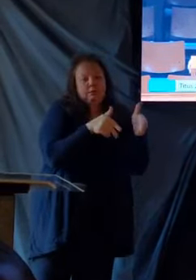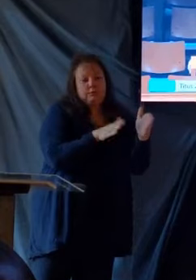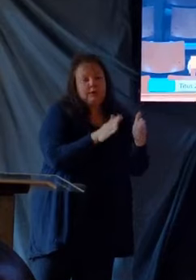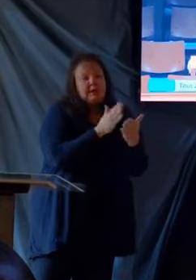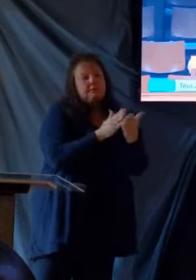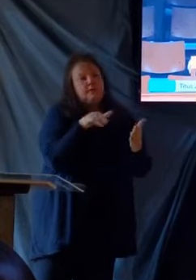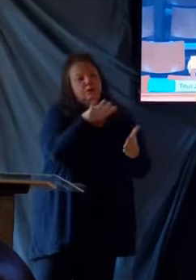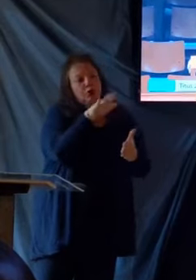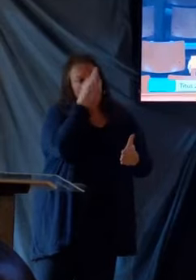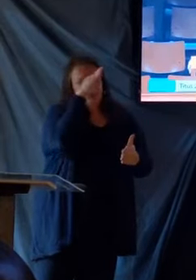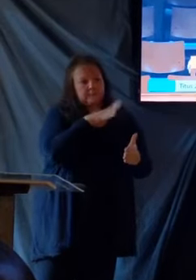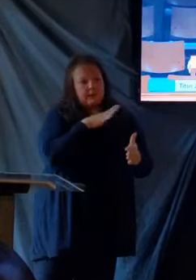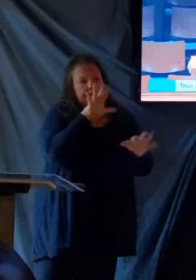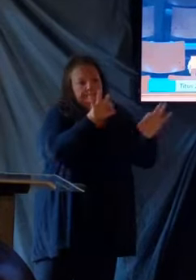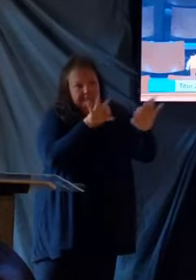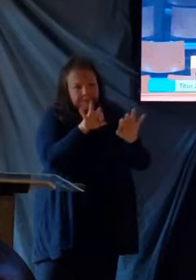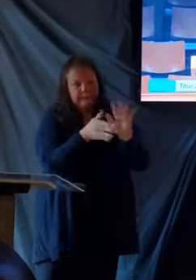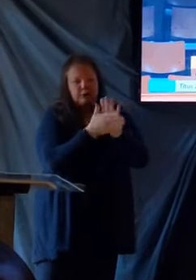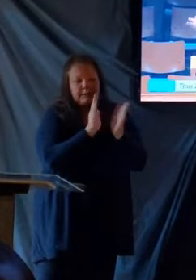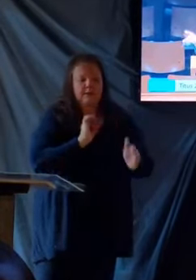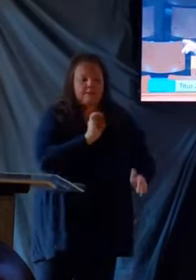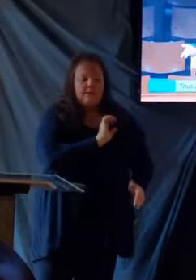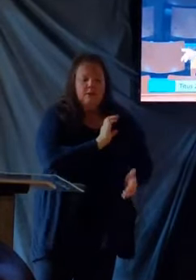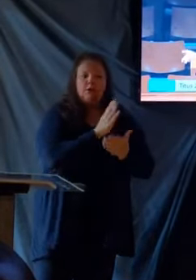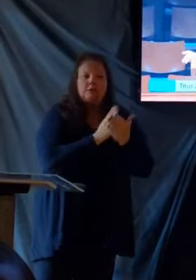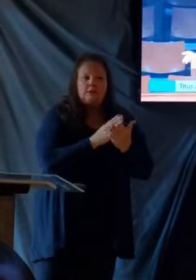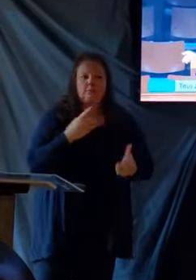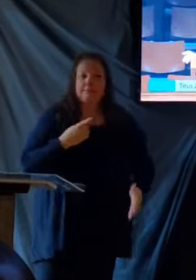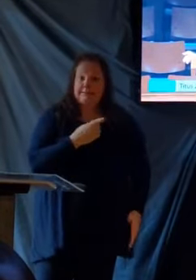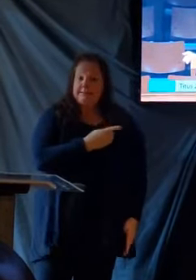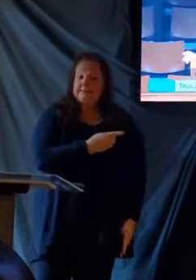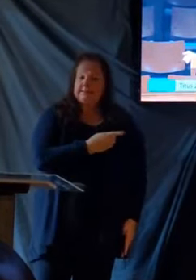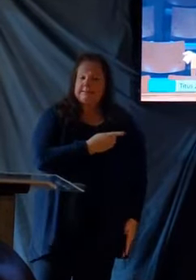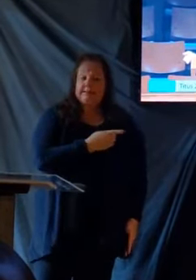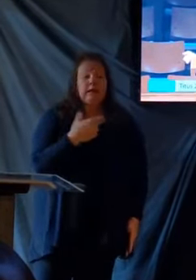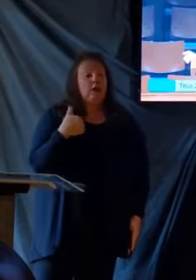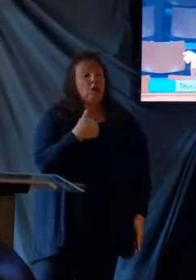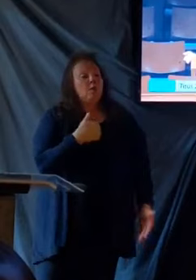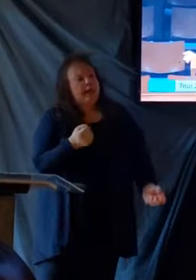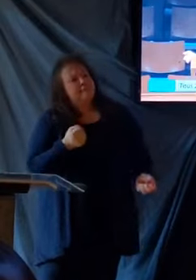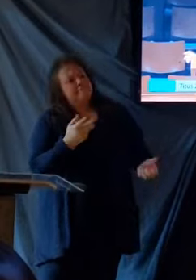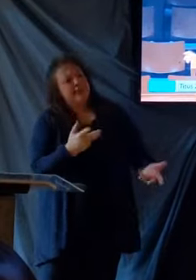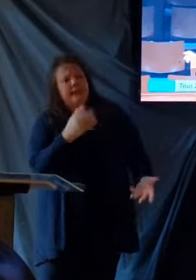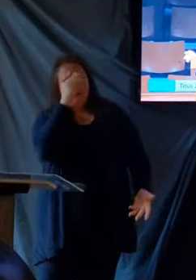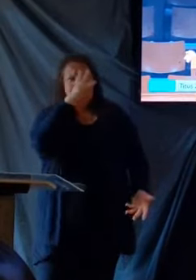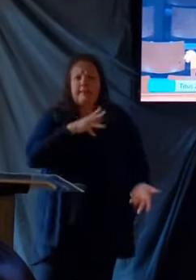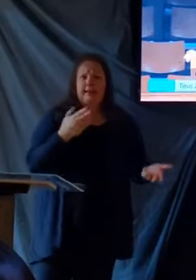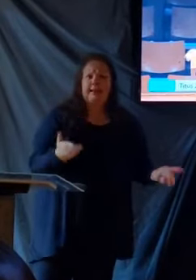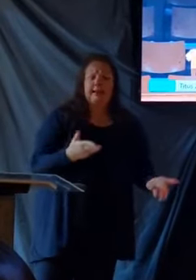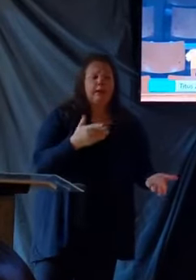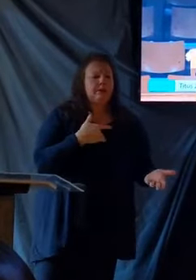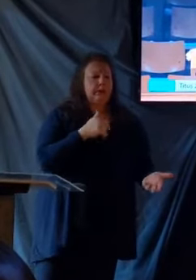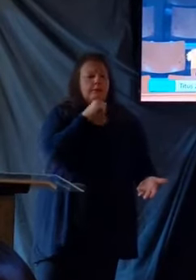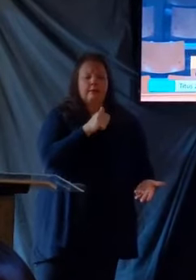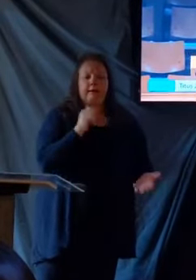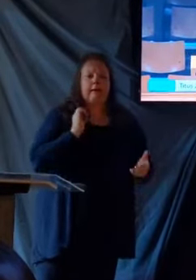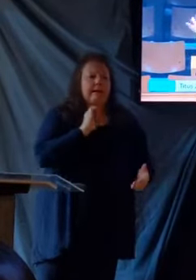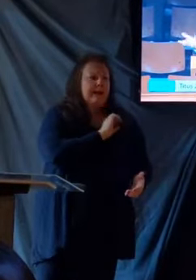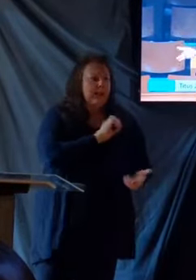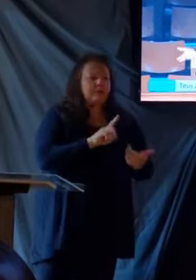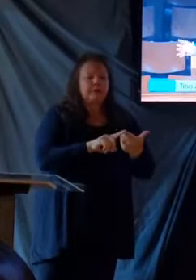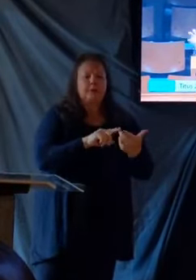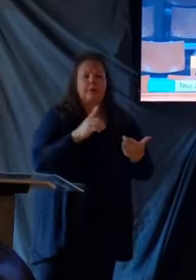of those godly men will be appointed as elders. Certain of them will be deacons. We have many godly men who are neither an elder